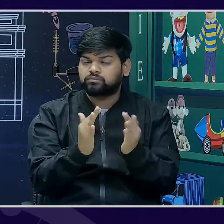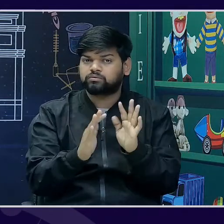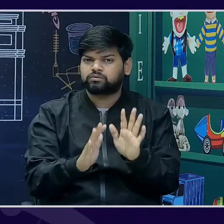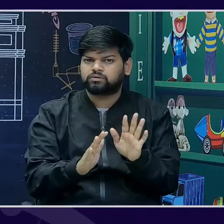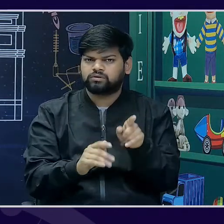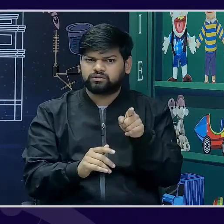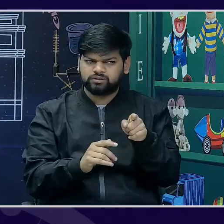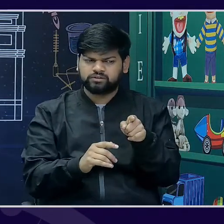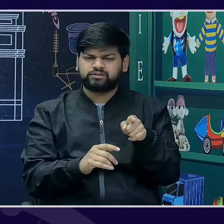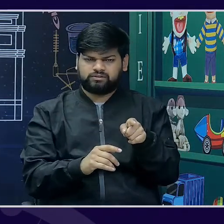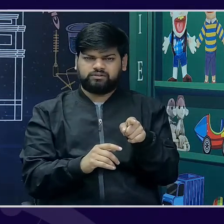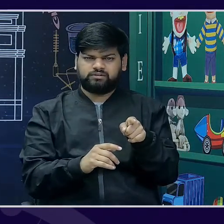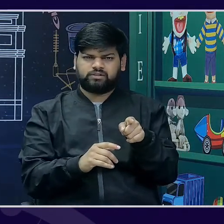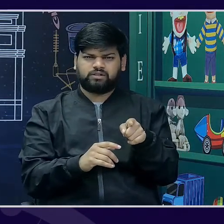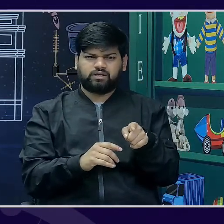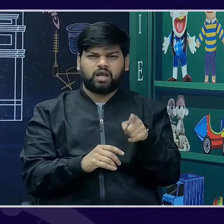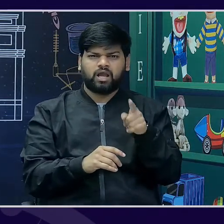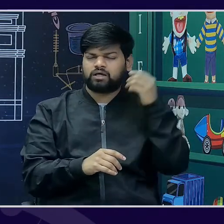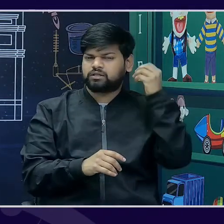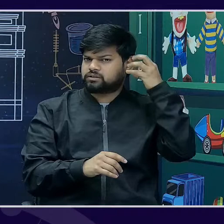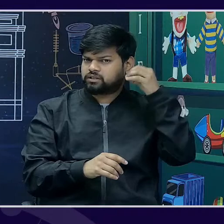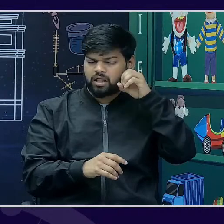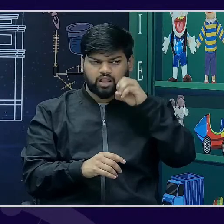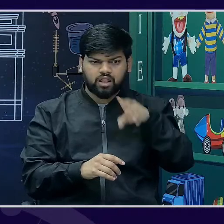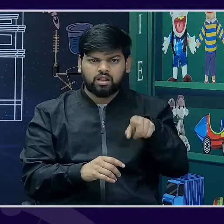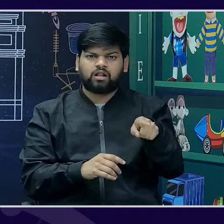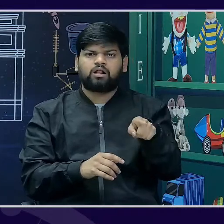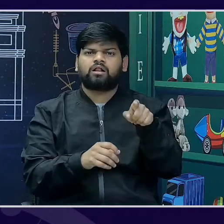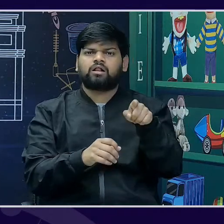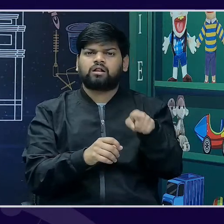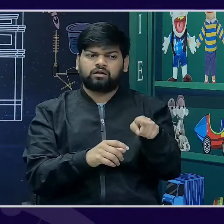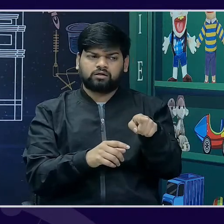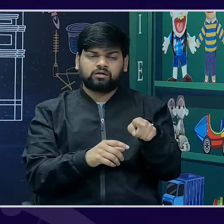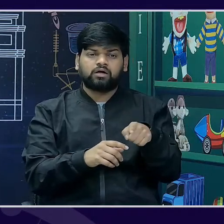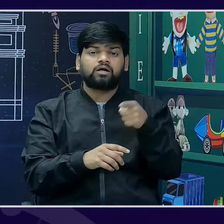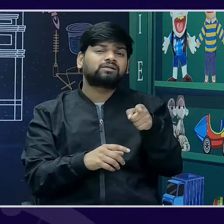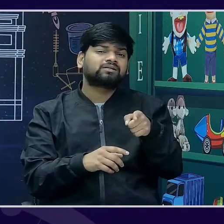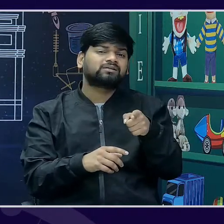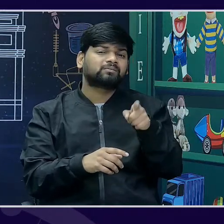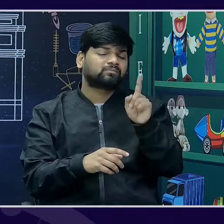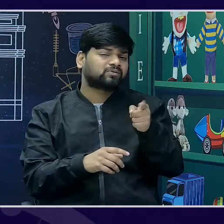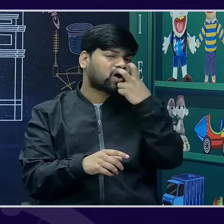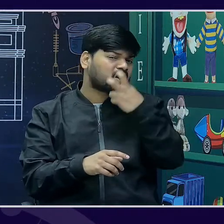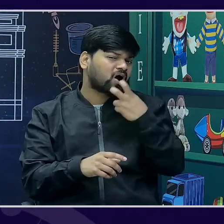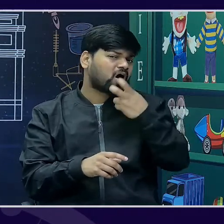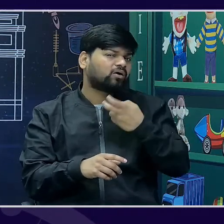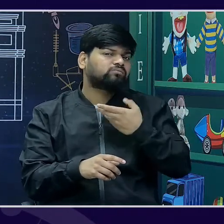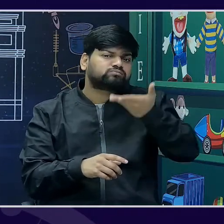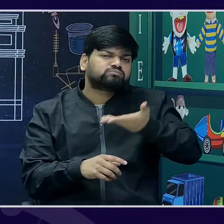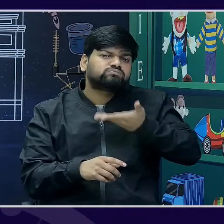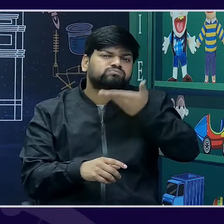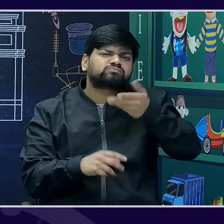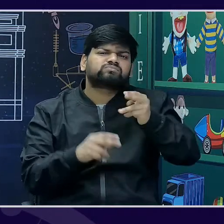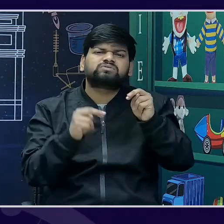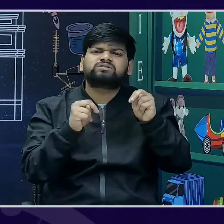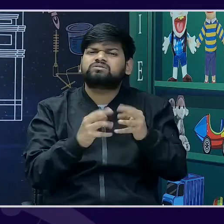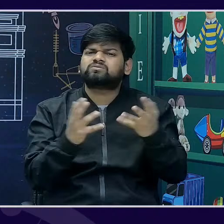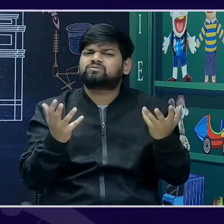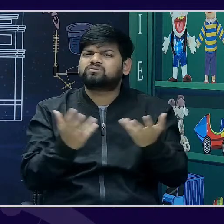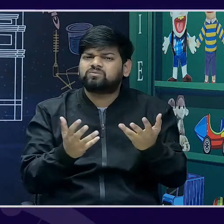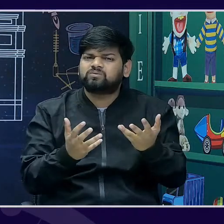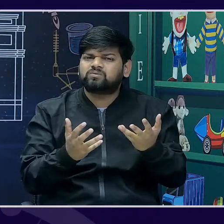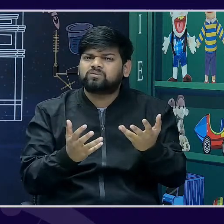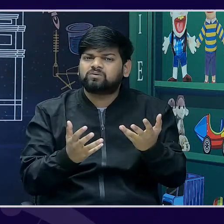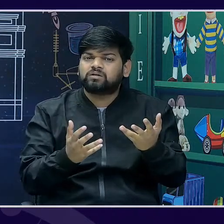for therapy. My machine is good enough. I have done the best for my child, and my child should speak.